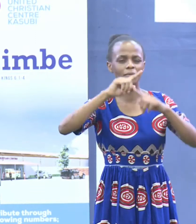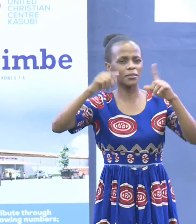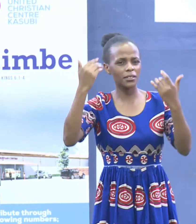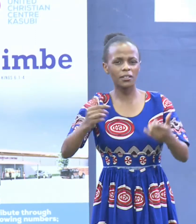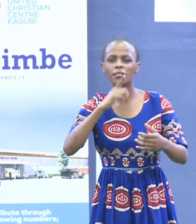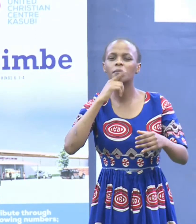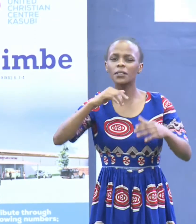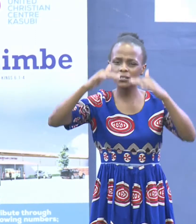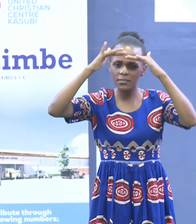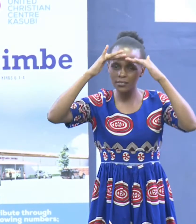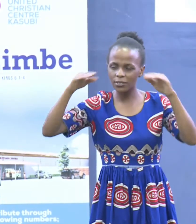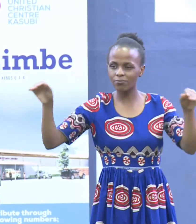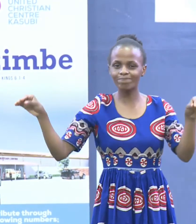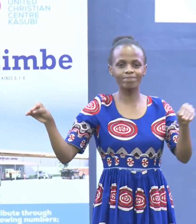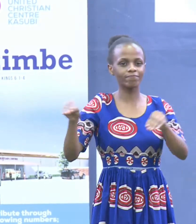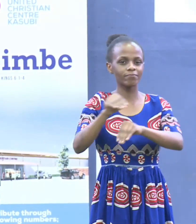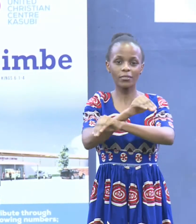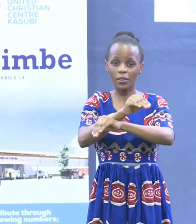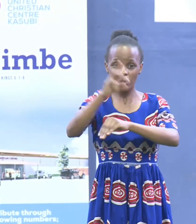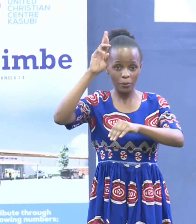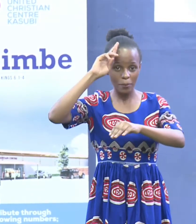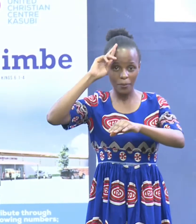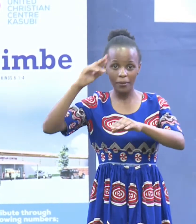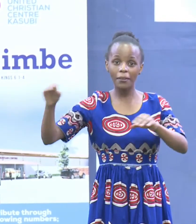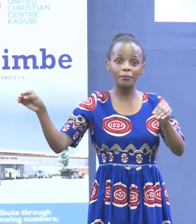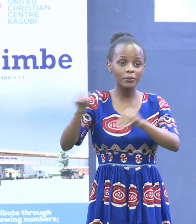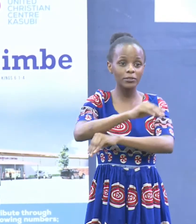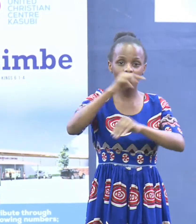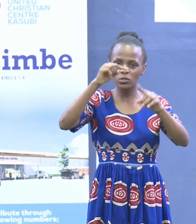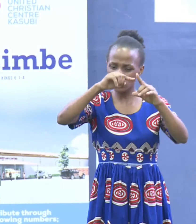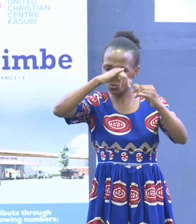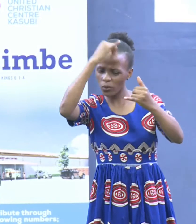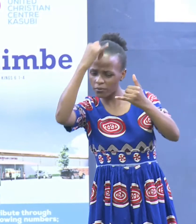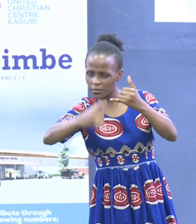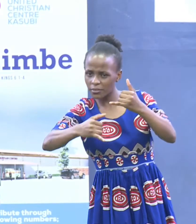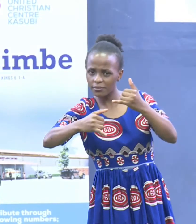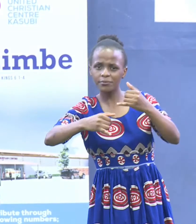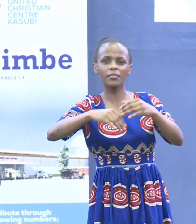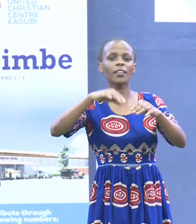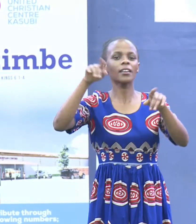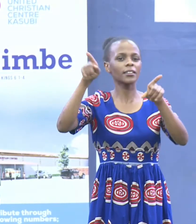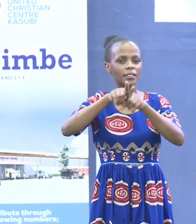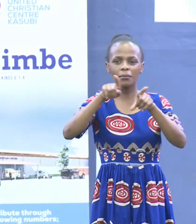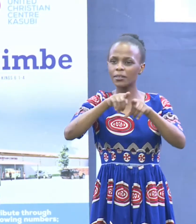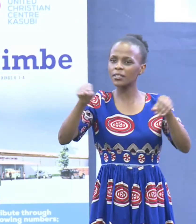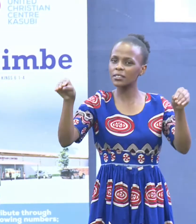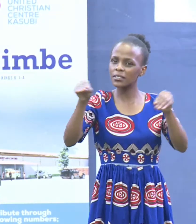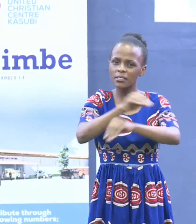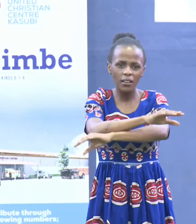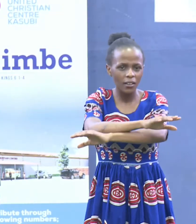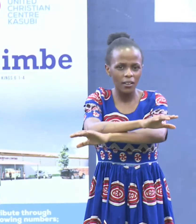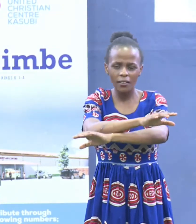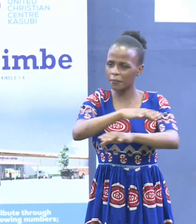ku Efraim ye muto n'omukono gwe ogwa kkono ku mutwe gwa Manase